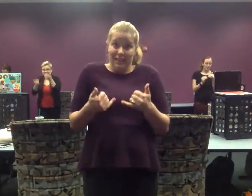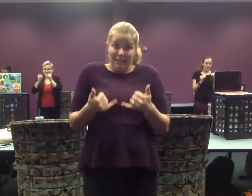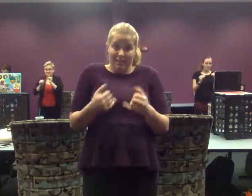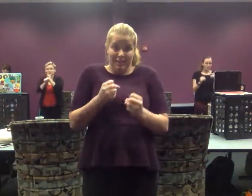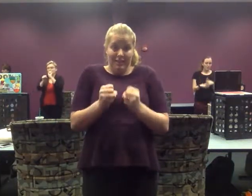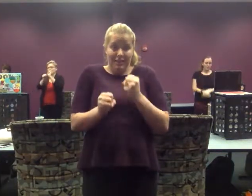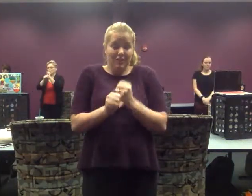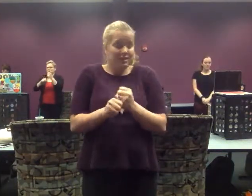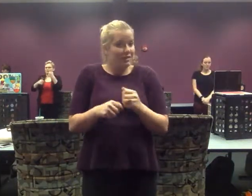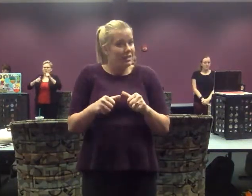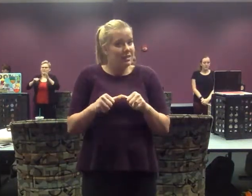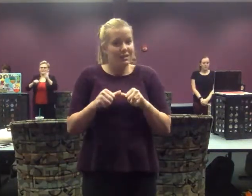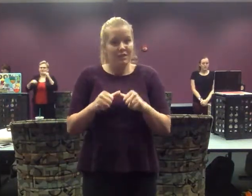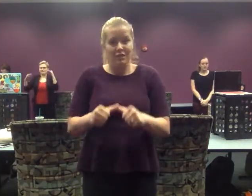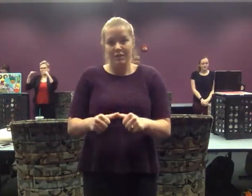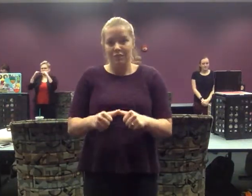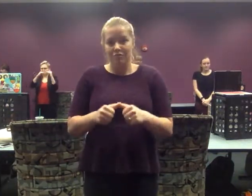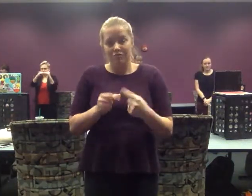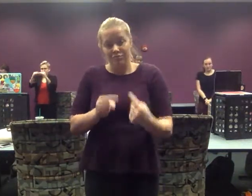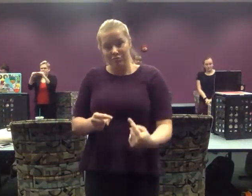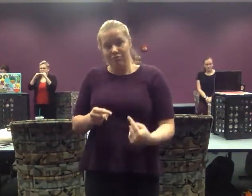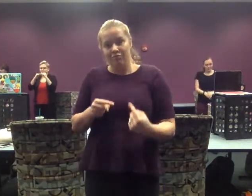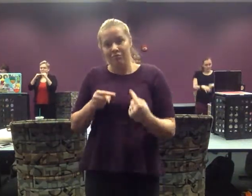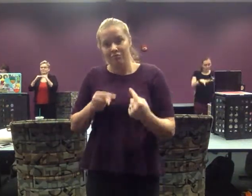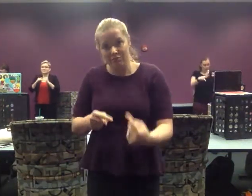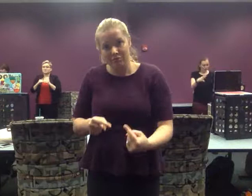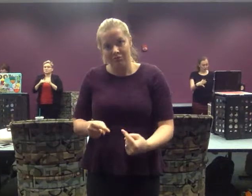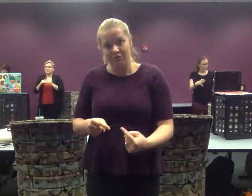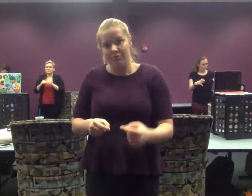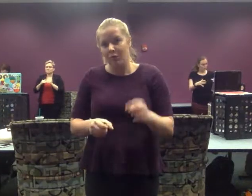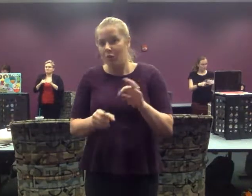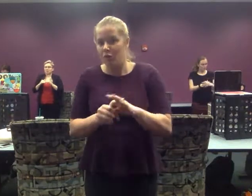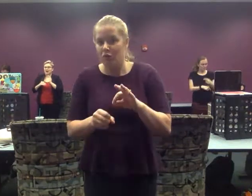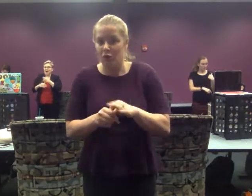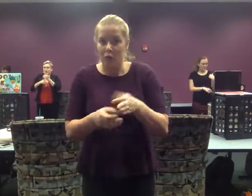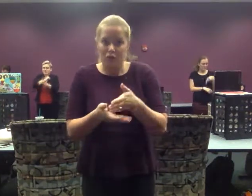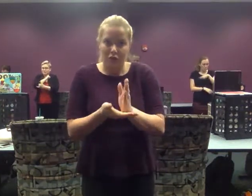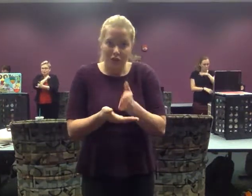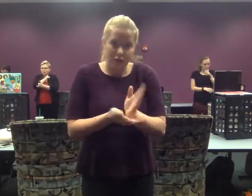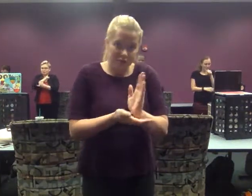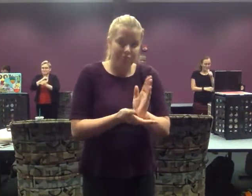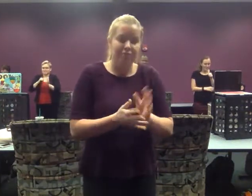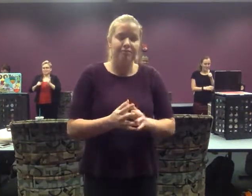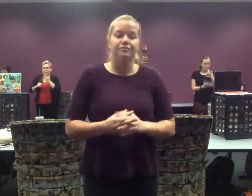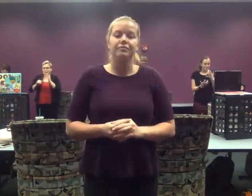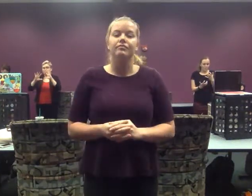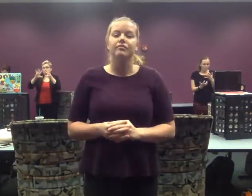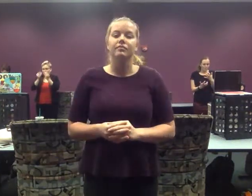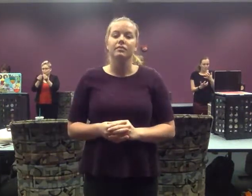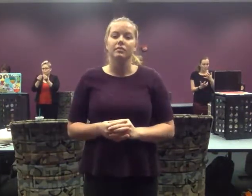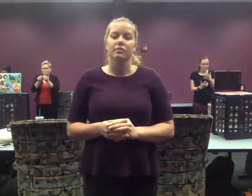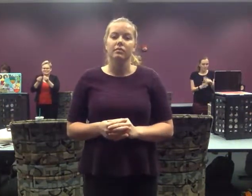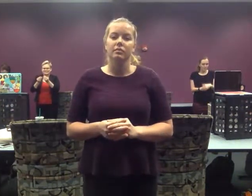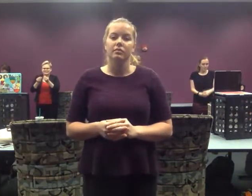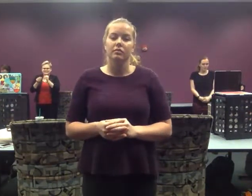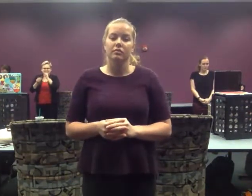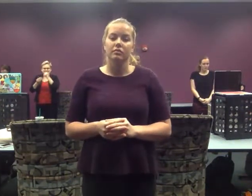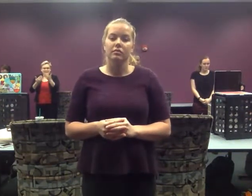So we've been, as a group, a bit unwilling to accord to our opponents at any stage